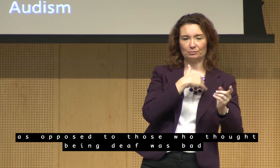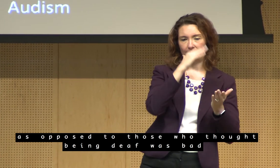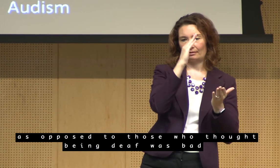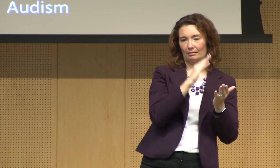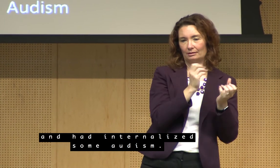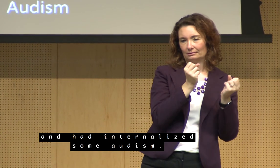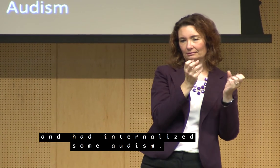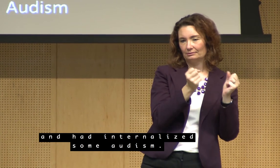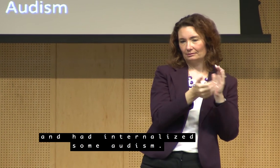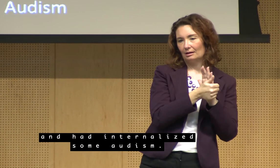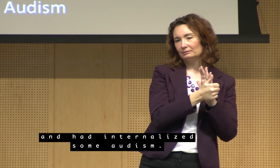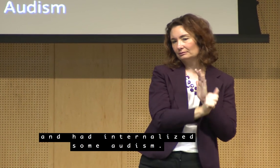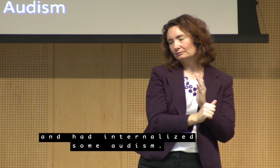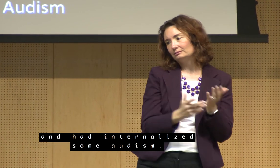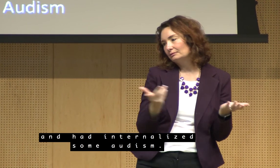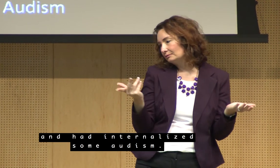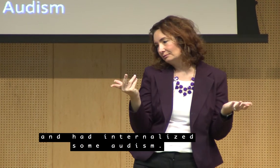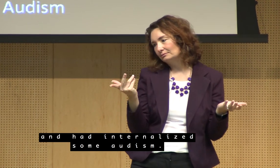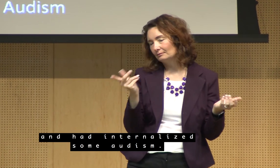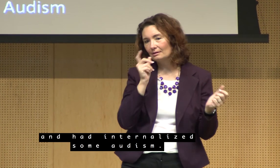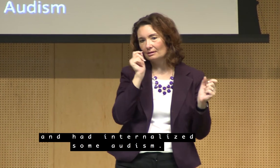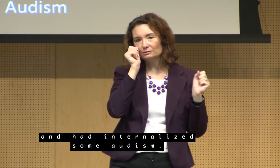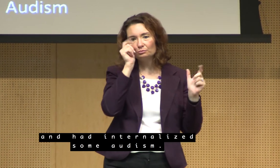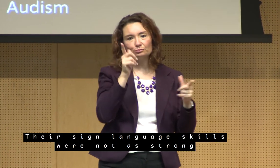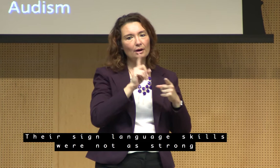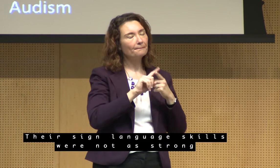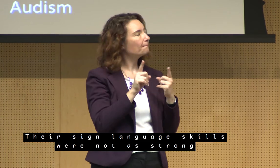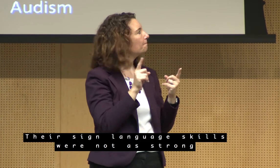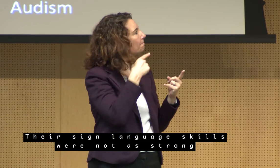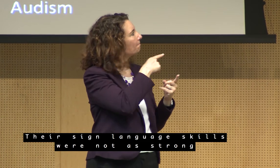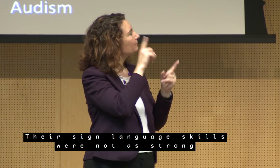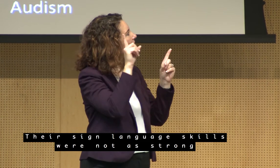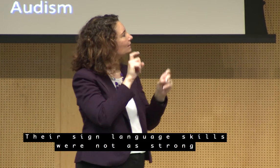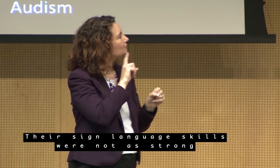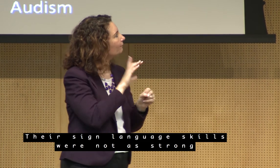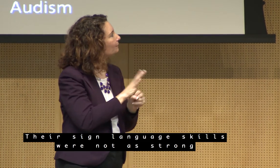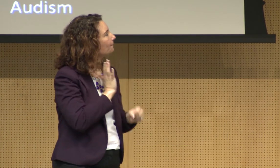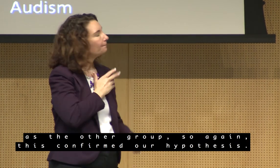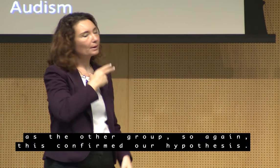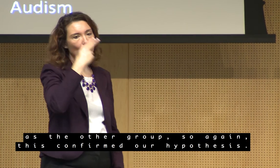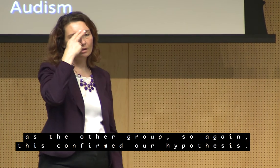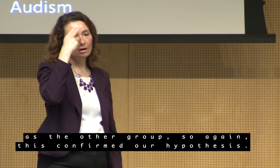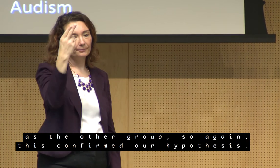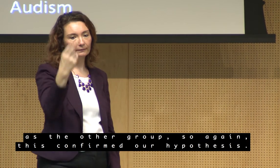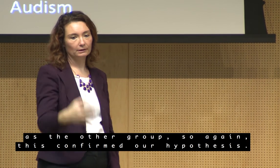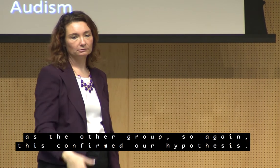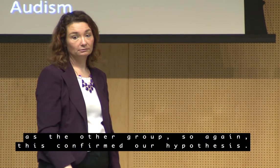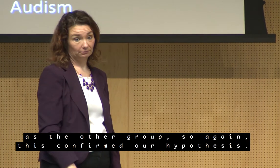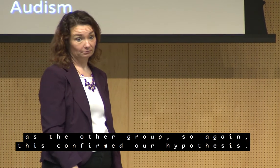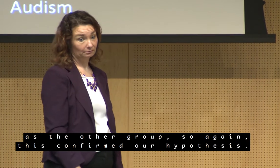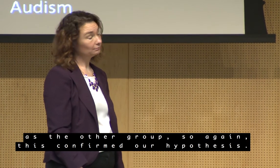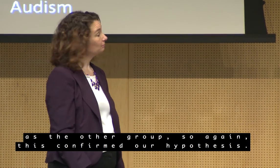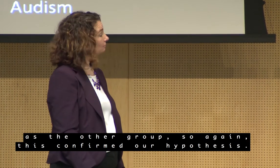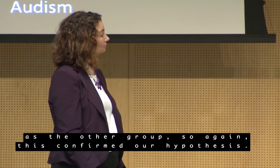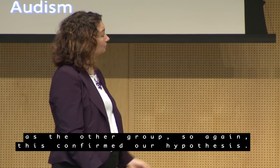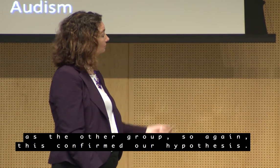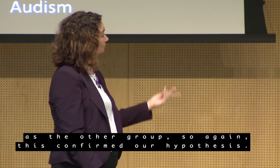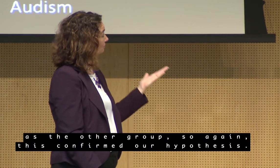deaf was bad and had internalized some autism. Their sign language skills were not as strong as the other group. So again, this confirmed our hypothesis.